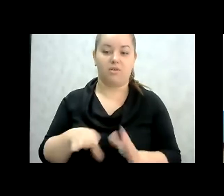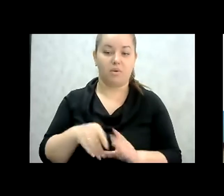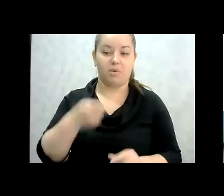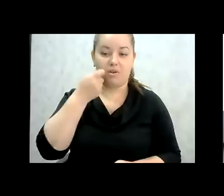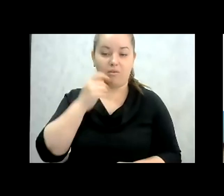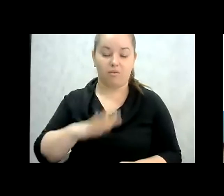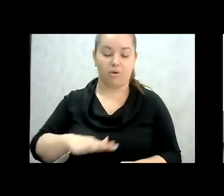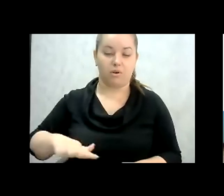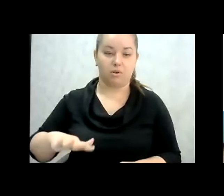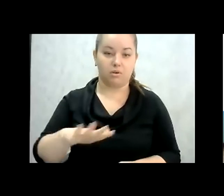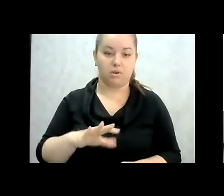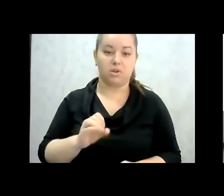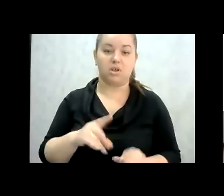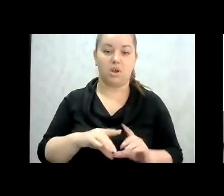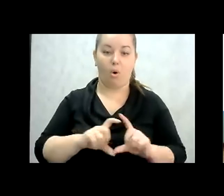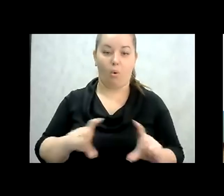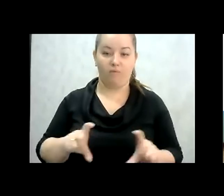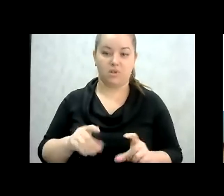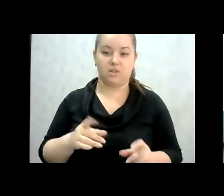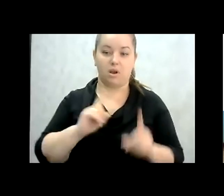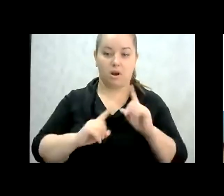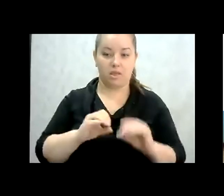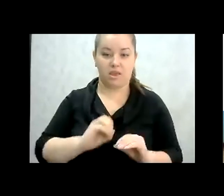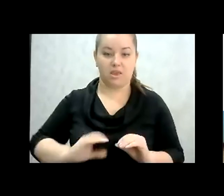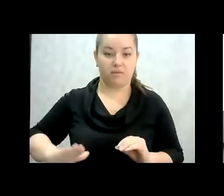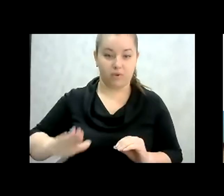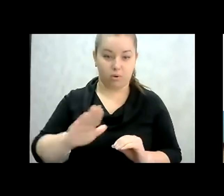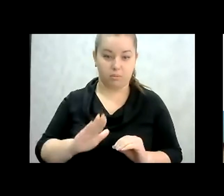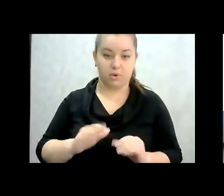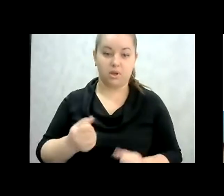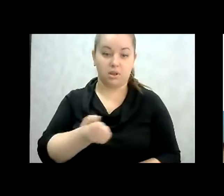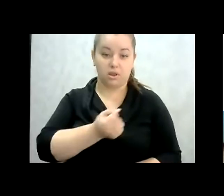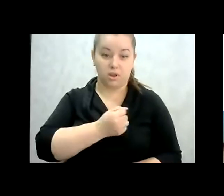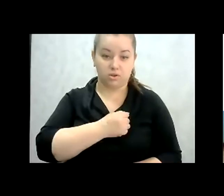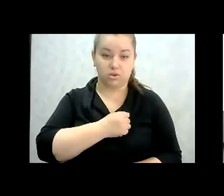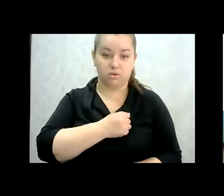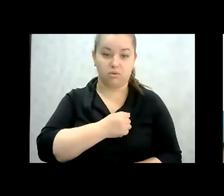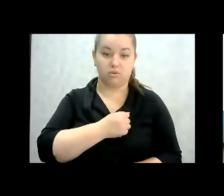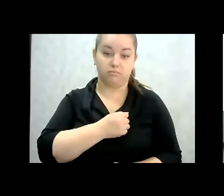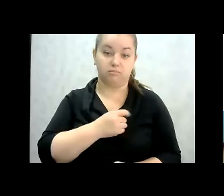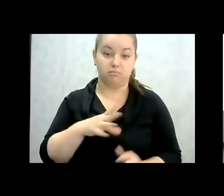OSCE, PCU, and the Office of the Council of Europe in Ukraine.